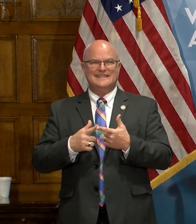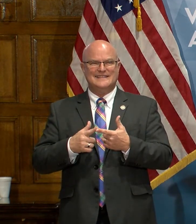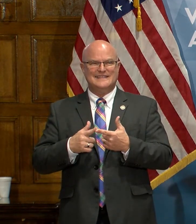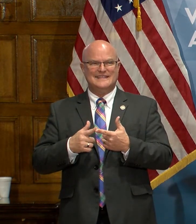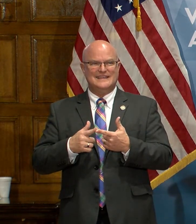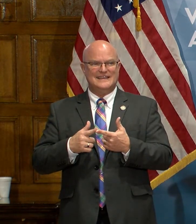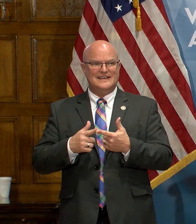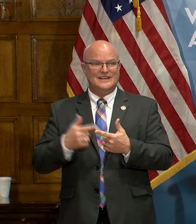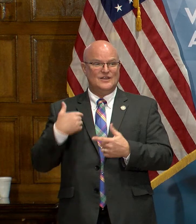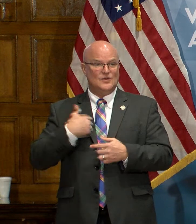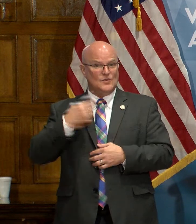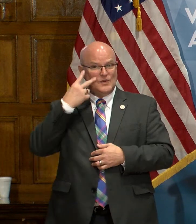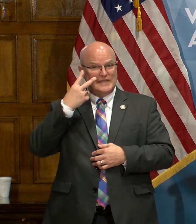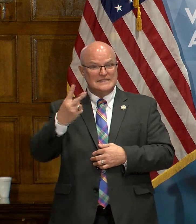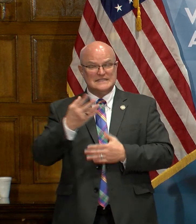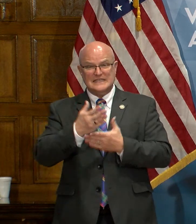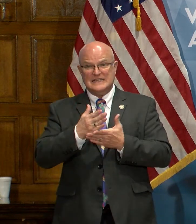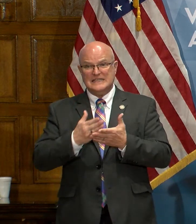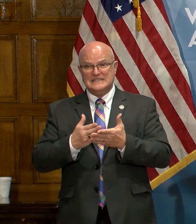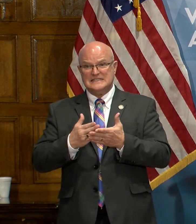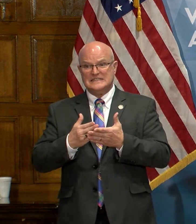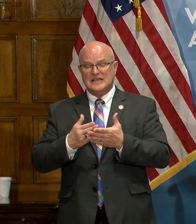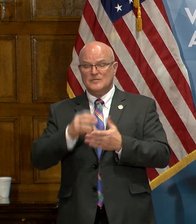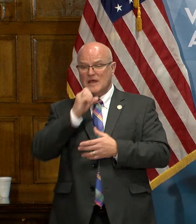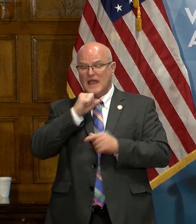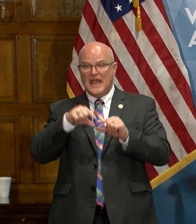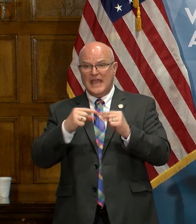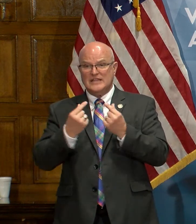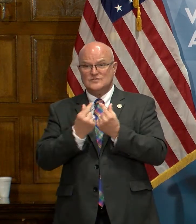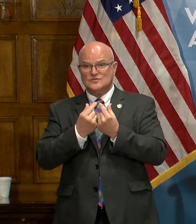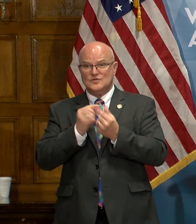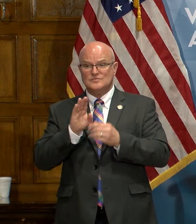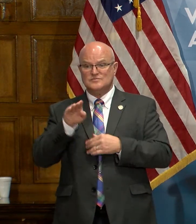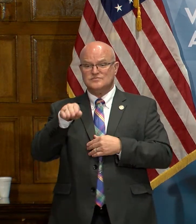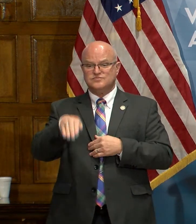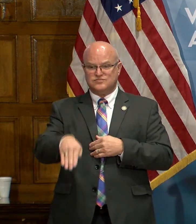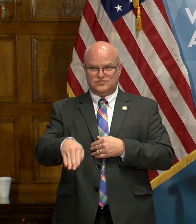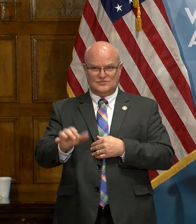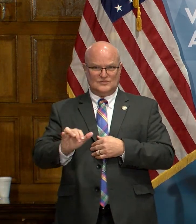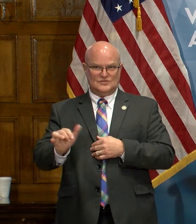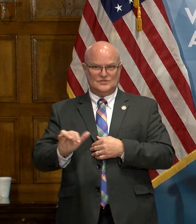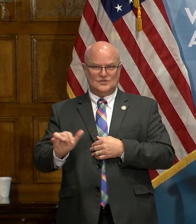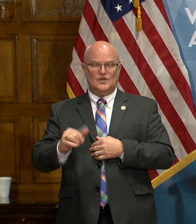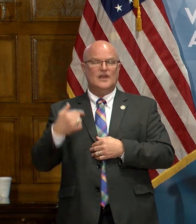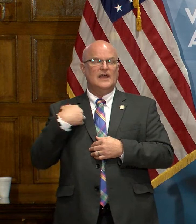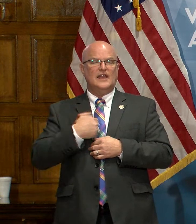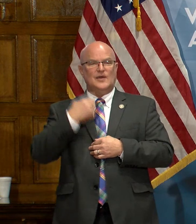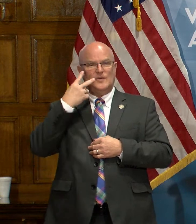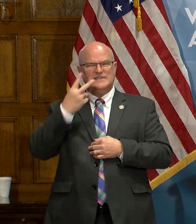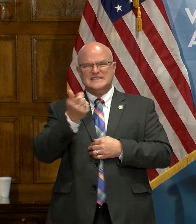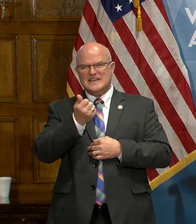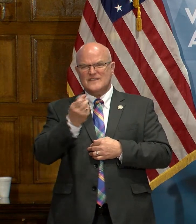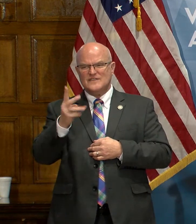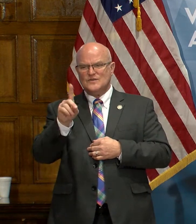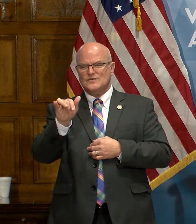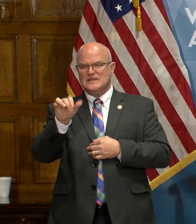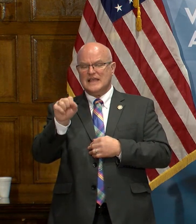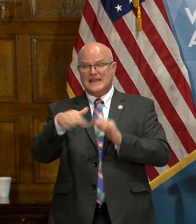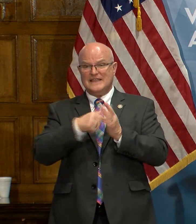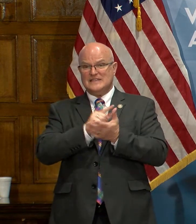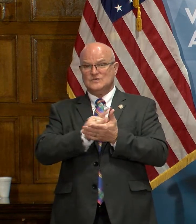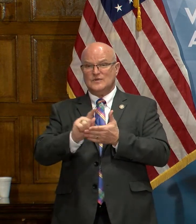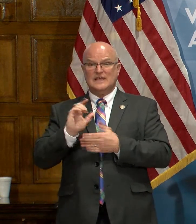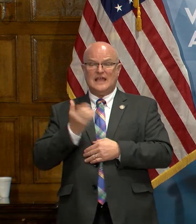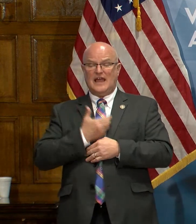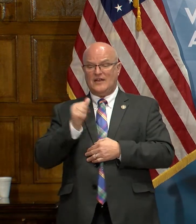that we see some age groups that are going down, and we see in a couple of days this week